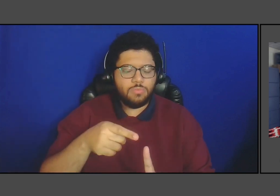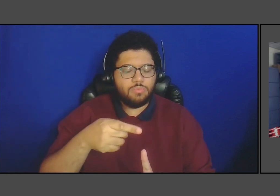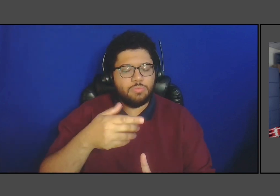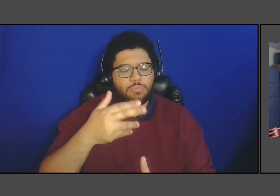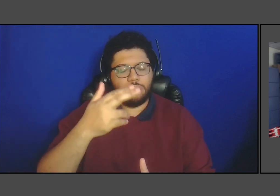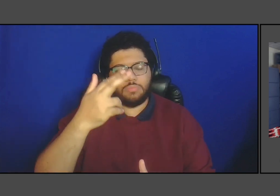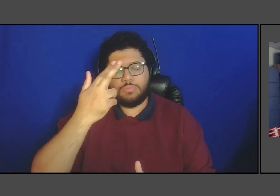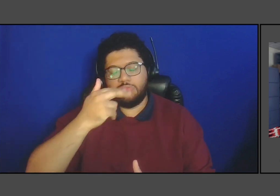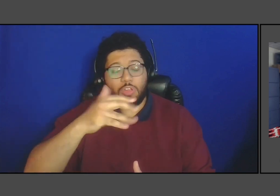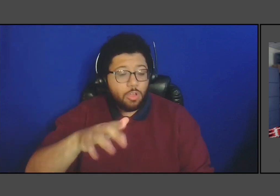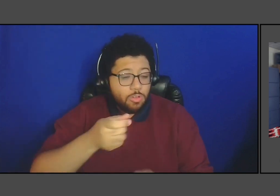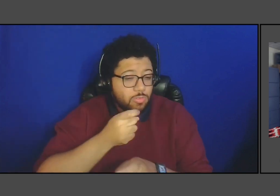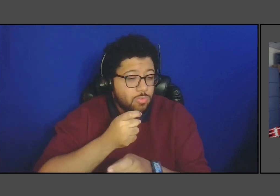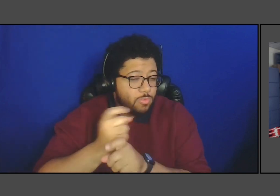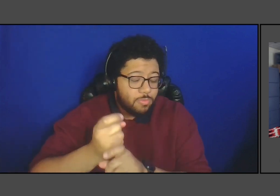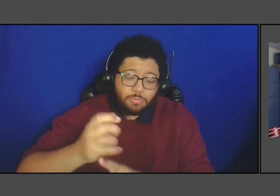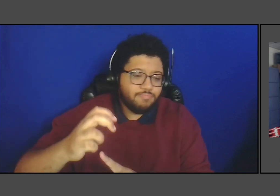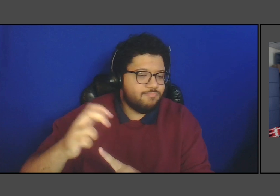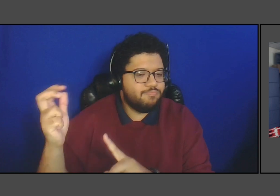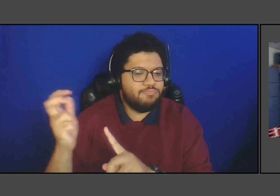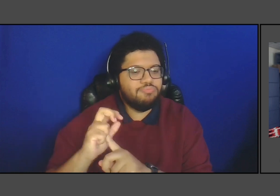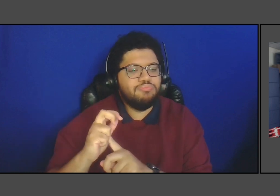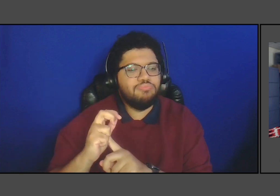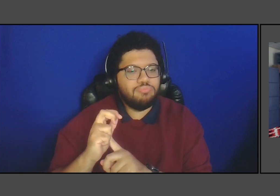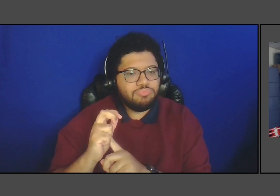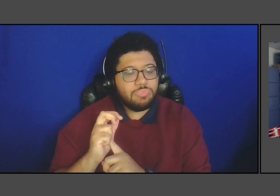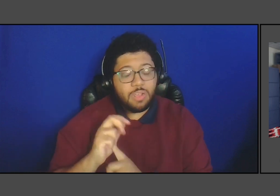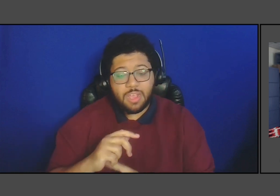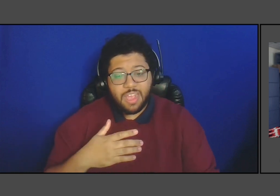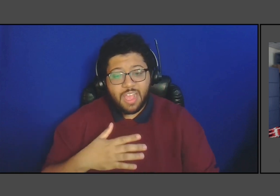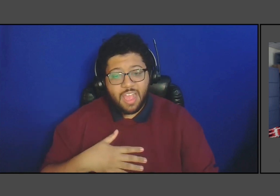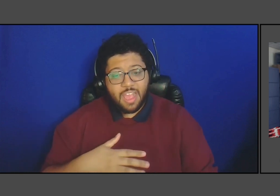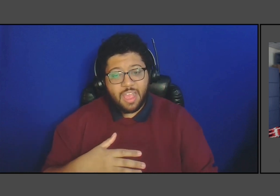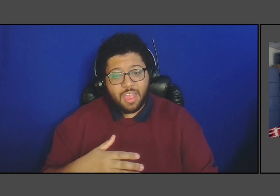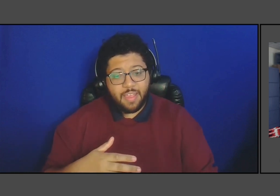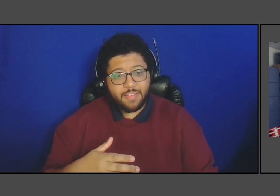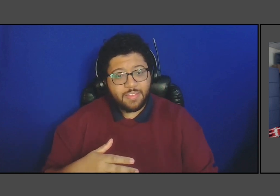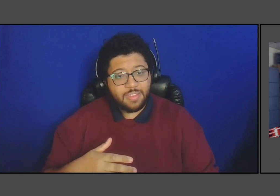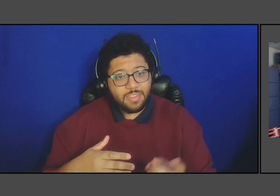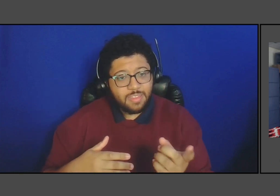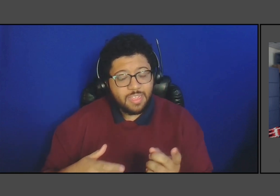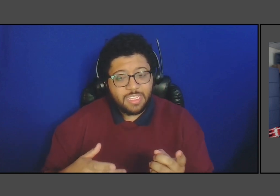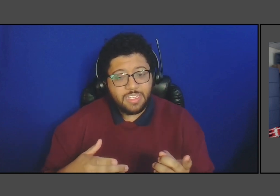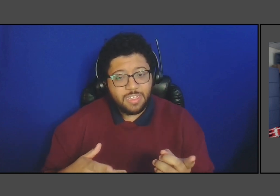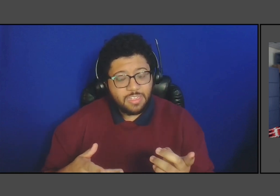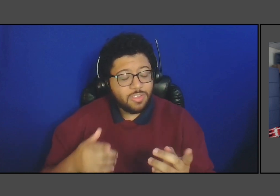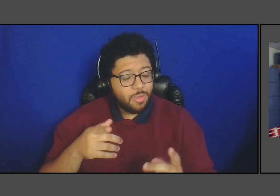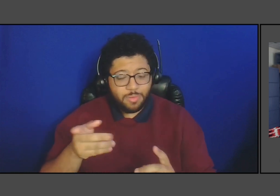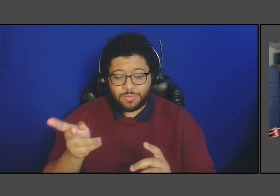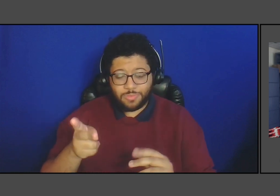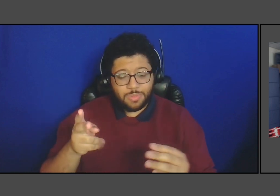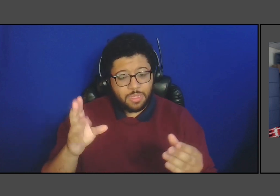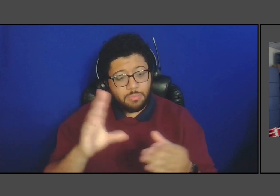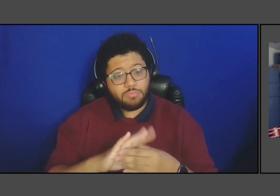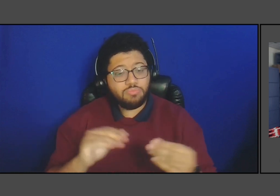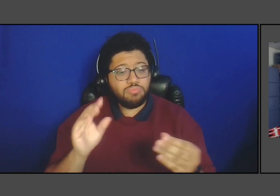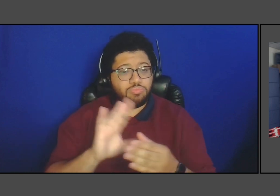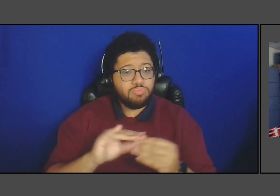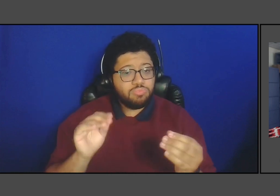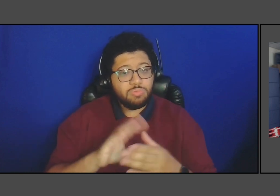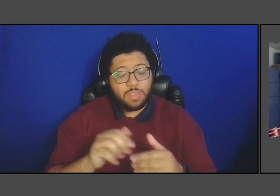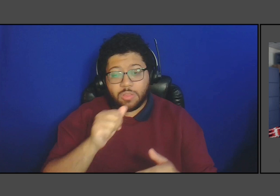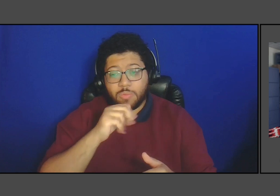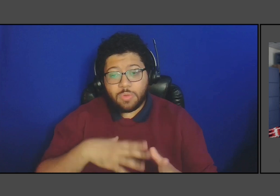my grandmothers really wanted me to remember who we were. So they would tell me these stories about how the women survived by being